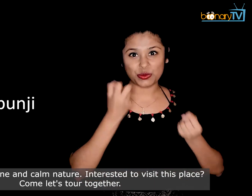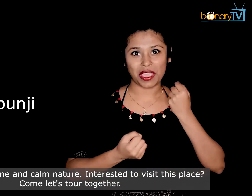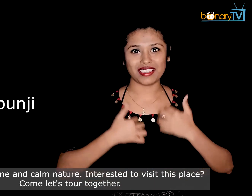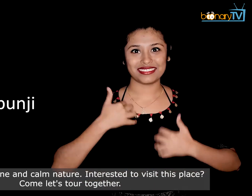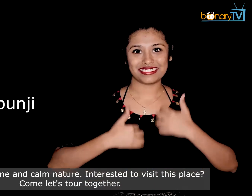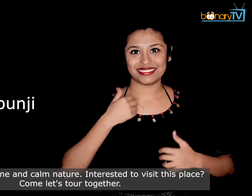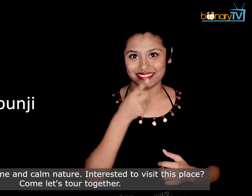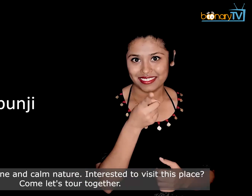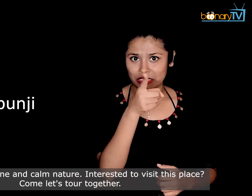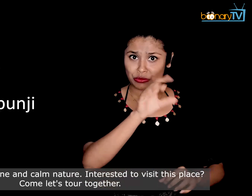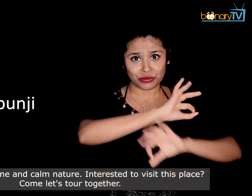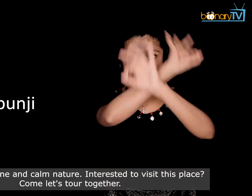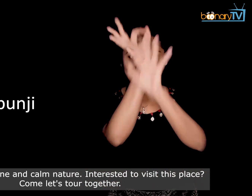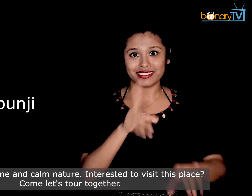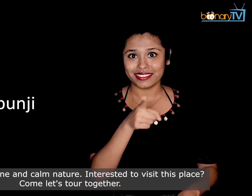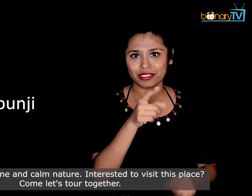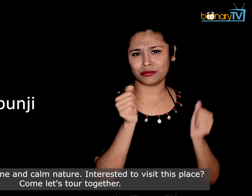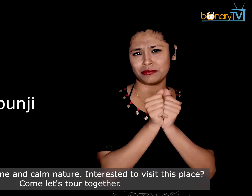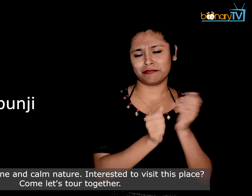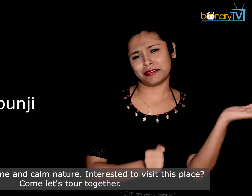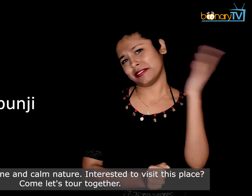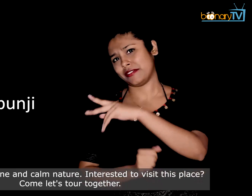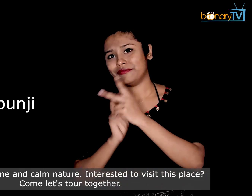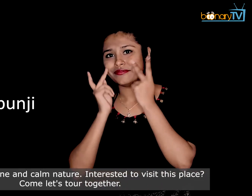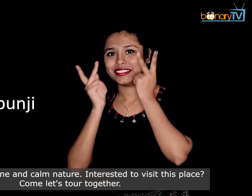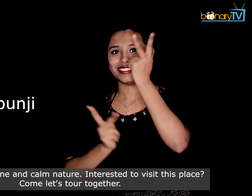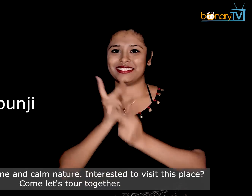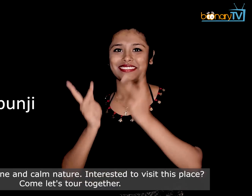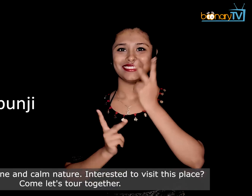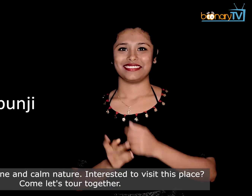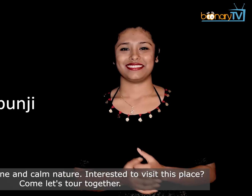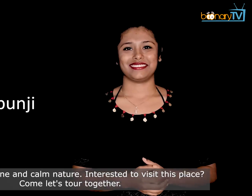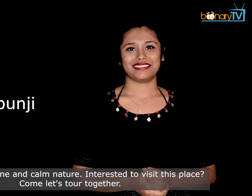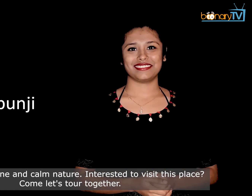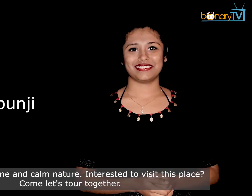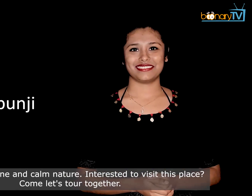Interested to visit this place? Come, let's tour together.